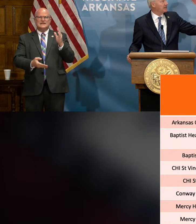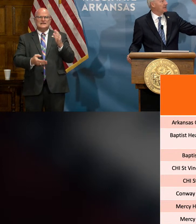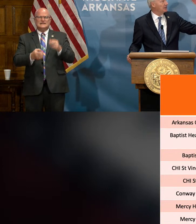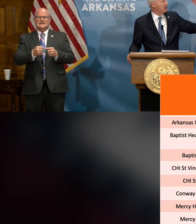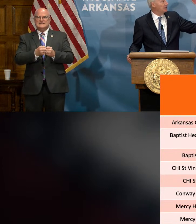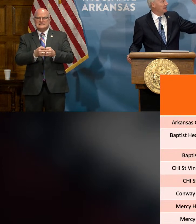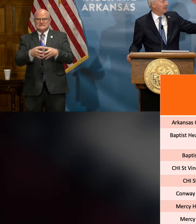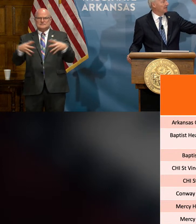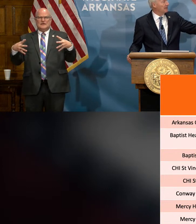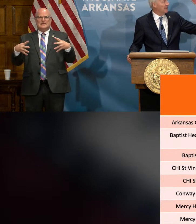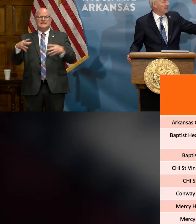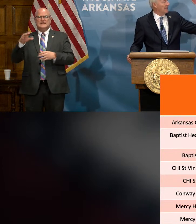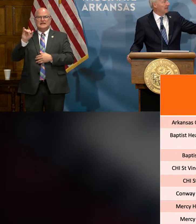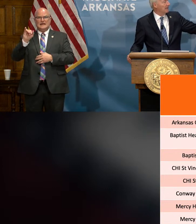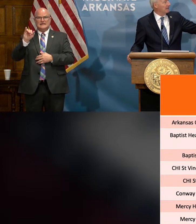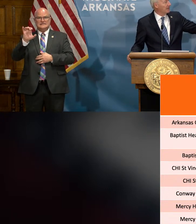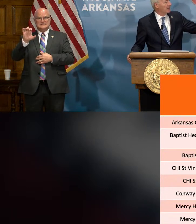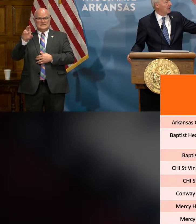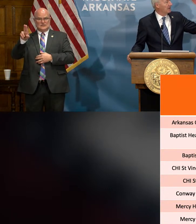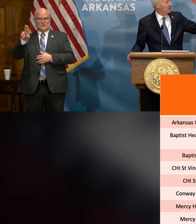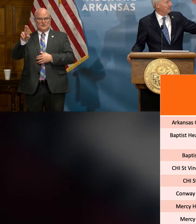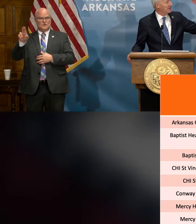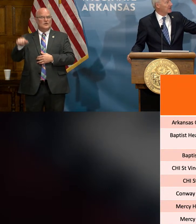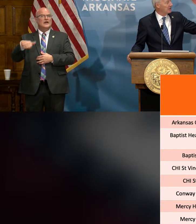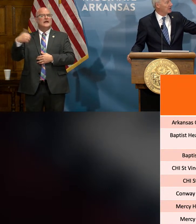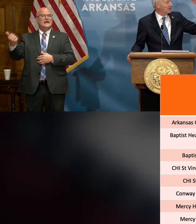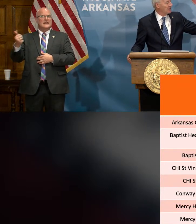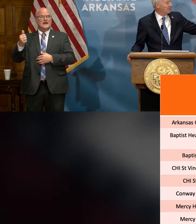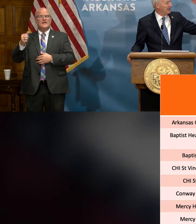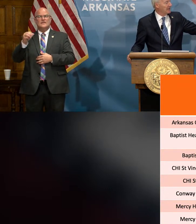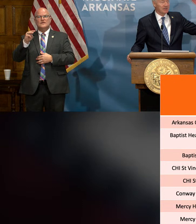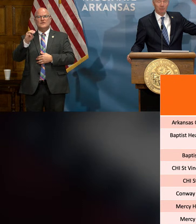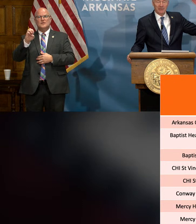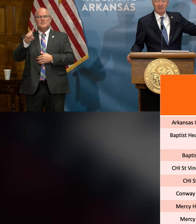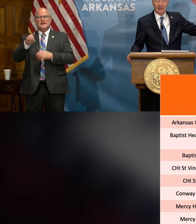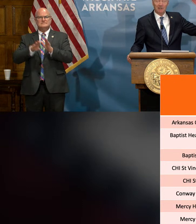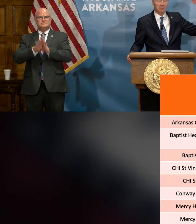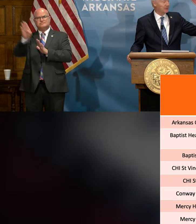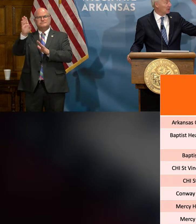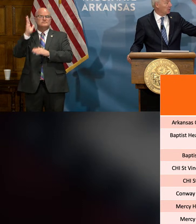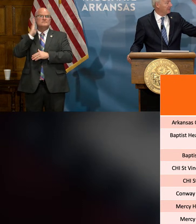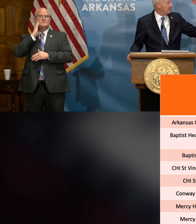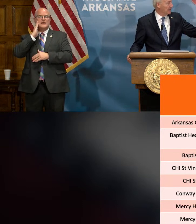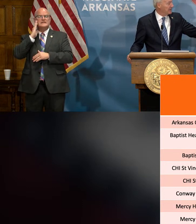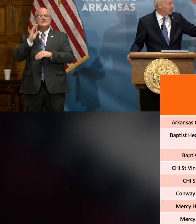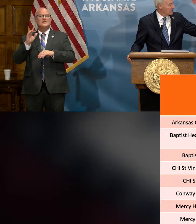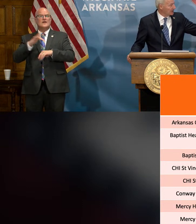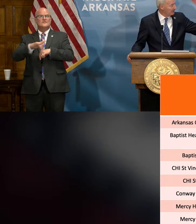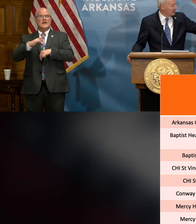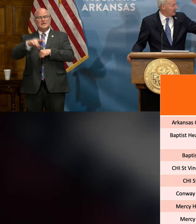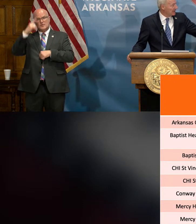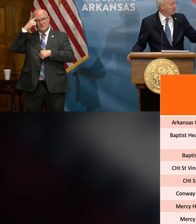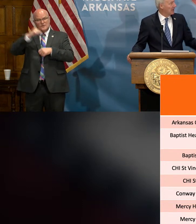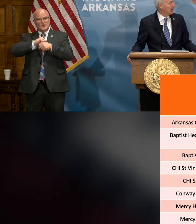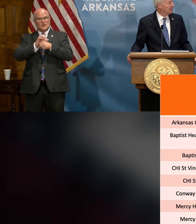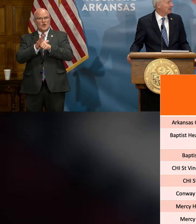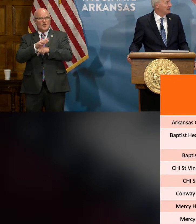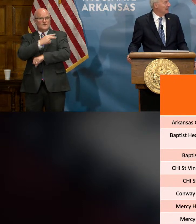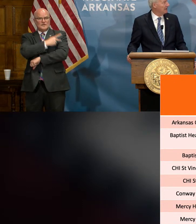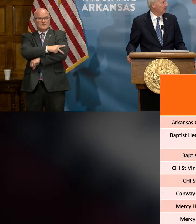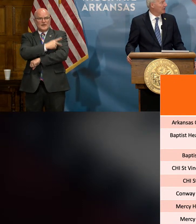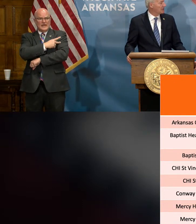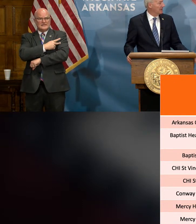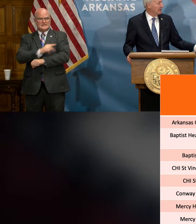expanding ICU and other med-surg beds that would be available for COVID patients. At the very bottom